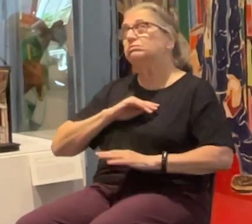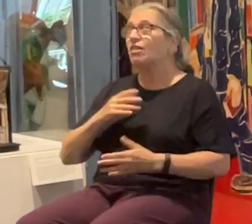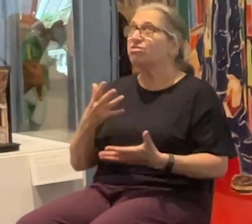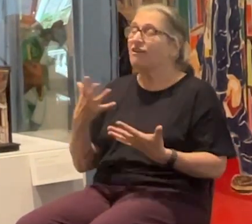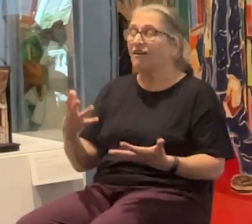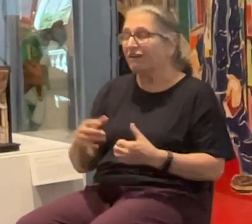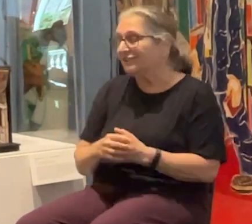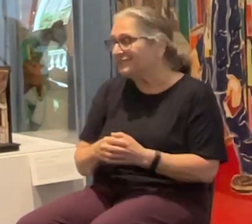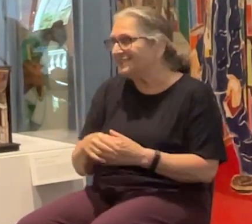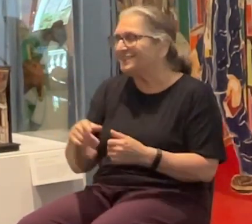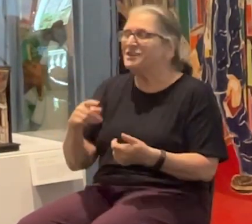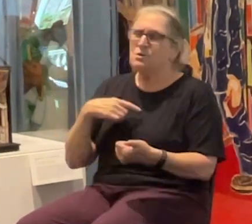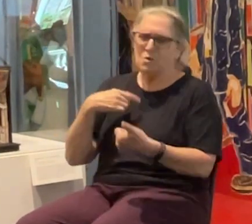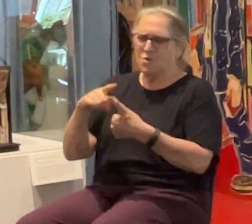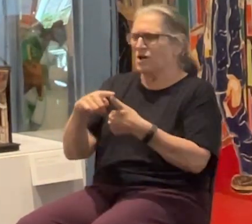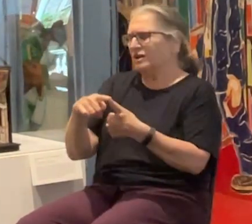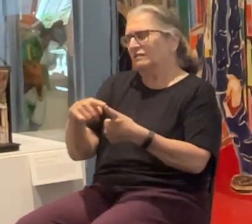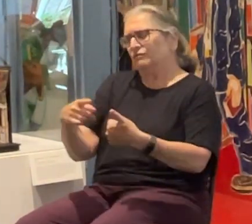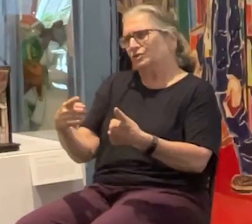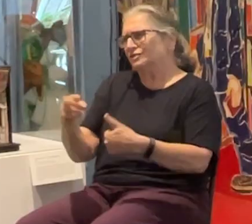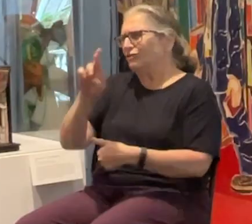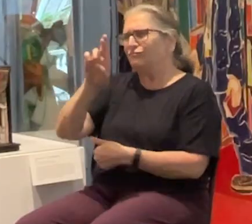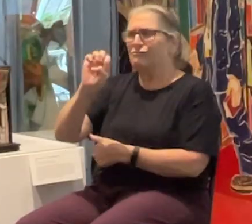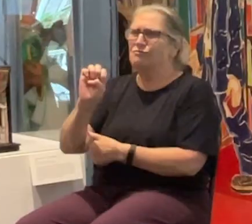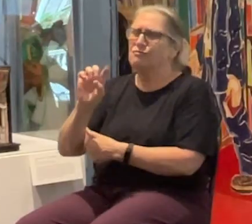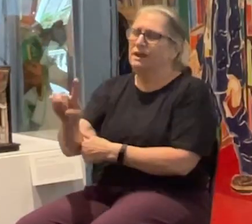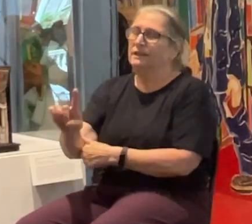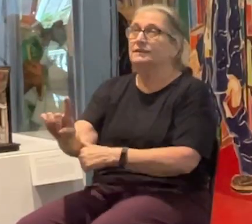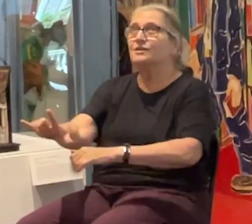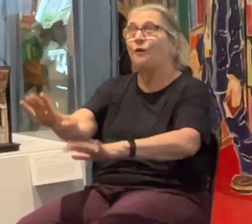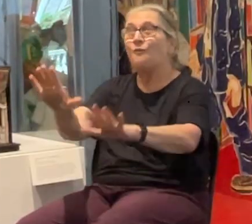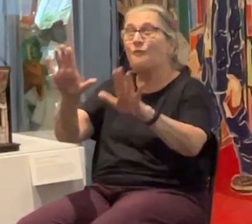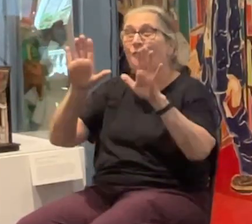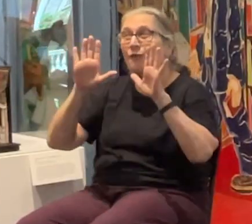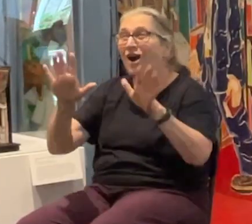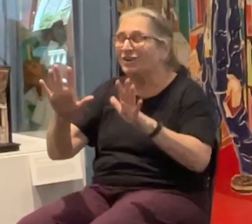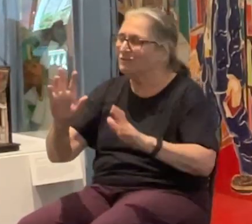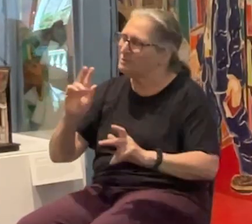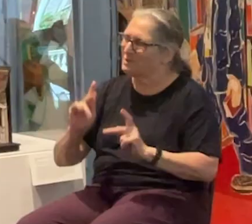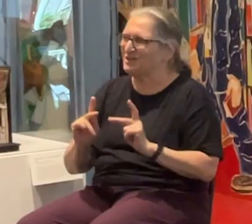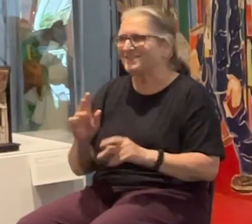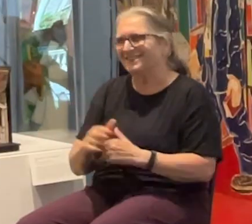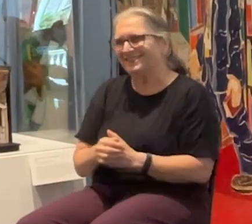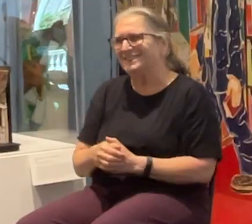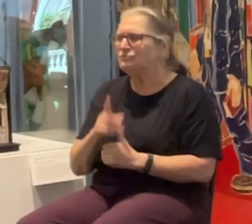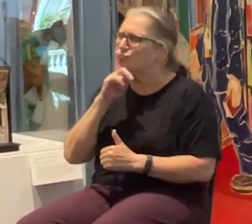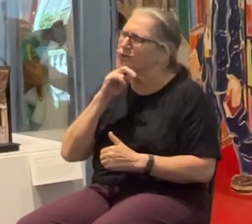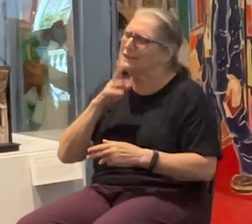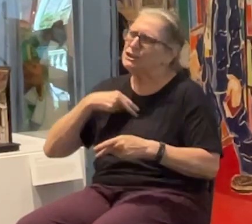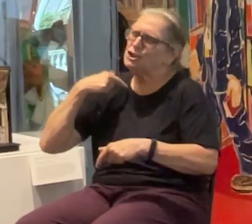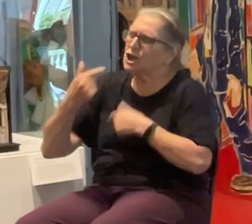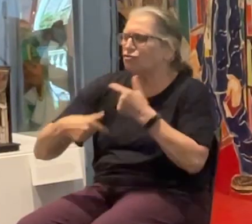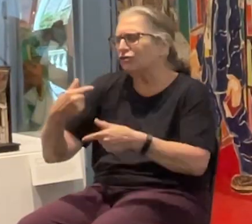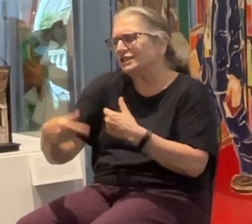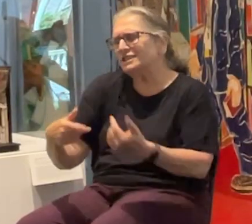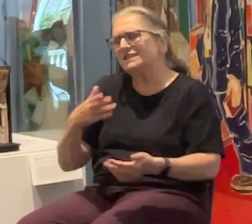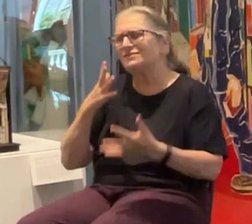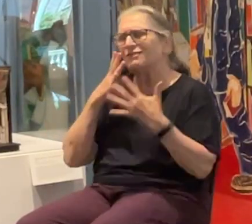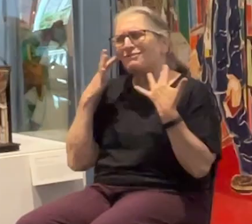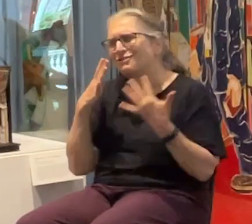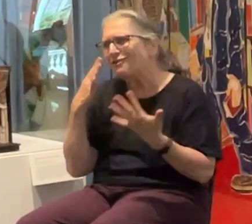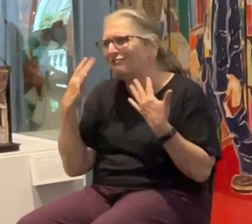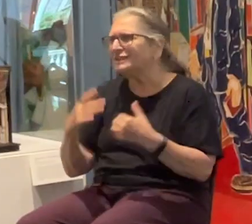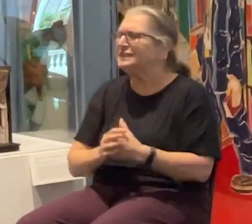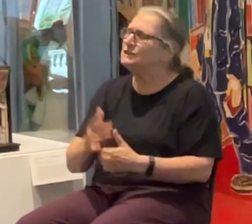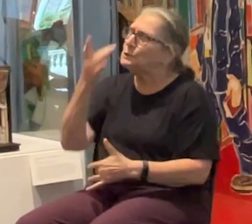is that Red is just the most wonderful person and is very generous and lovely and